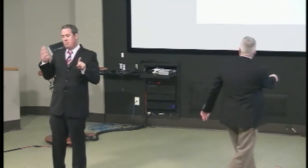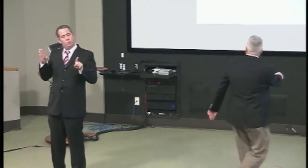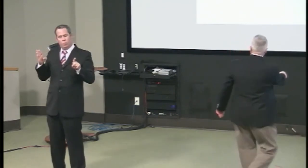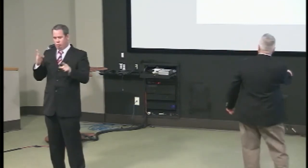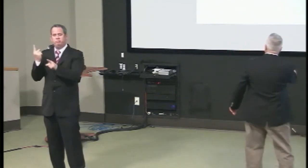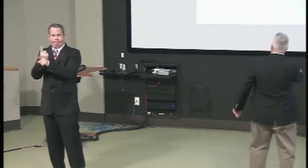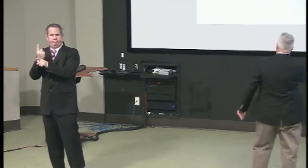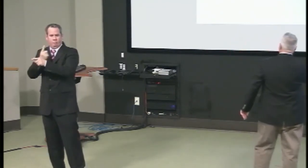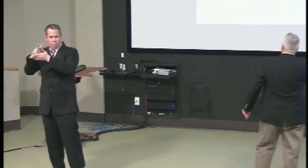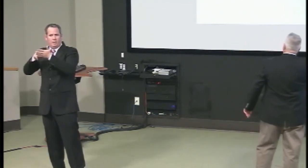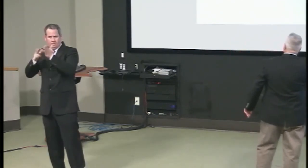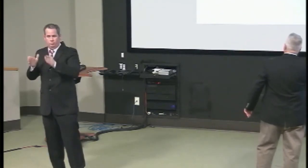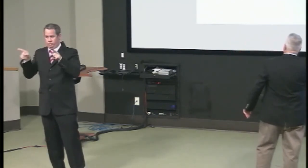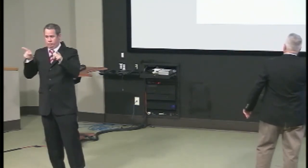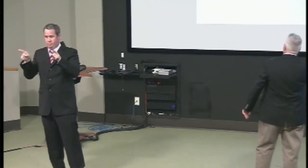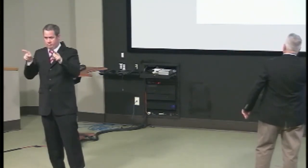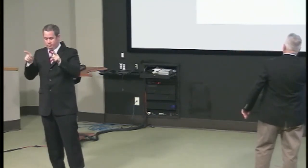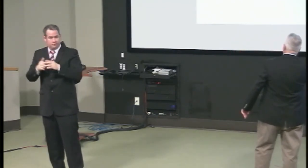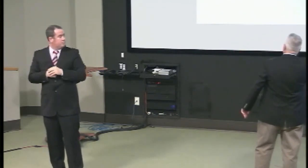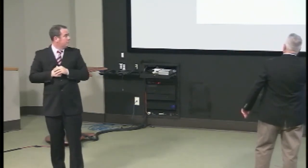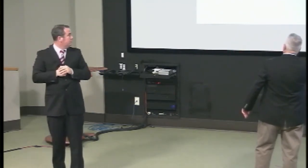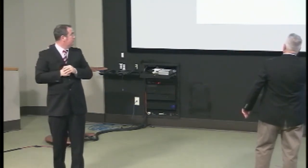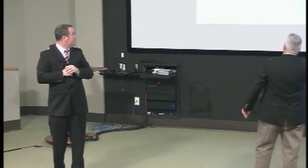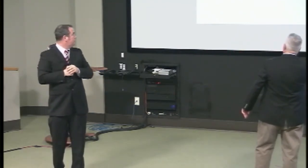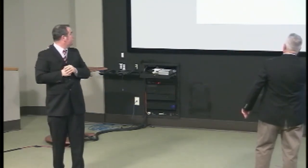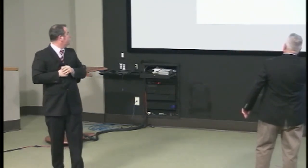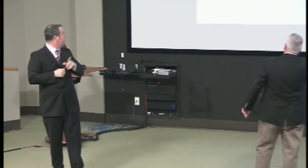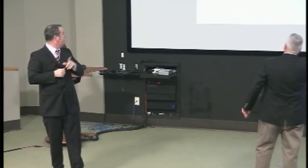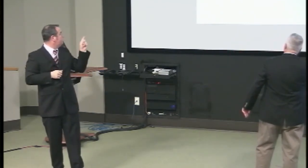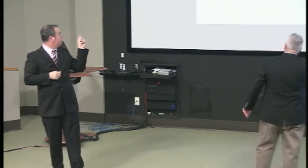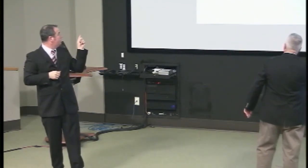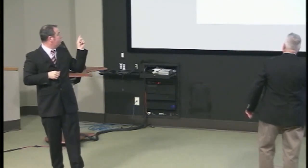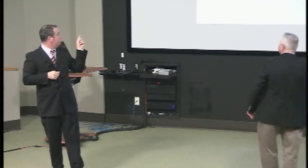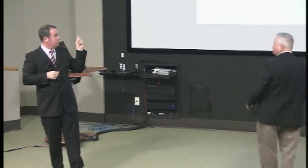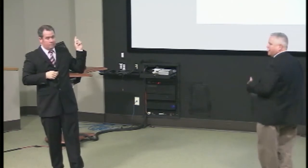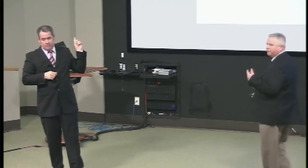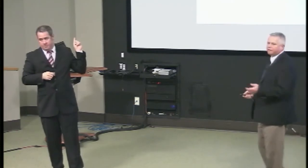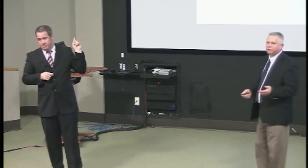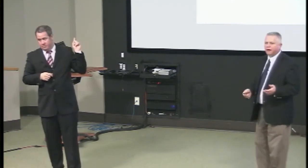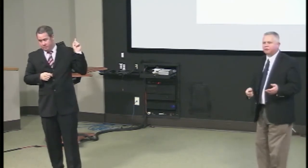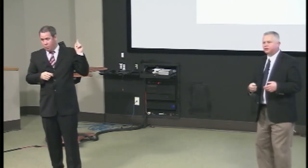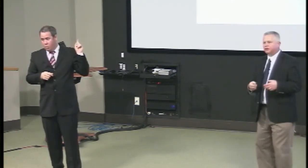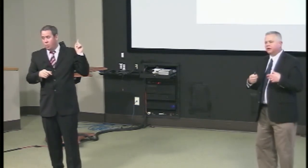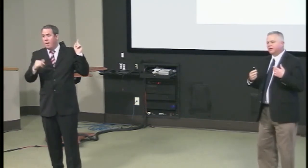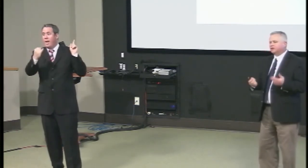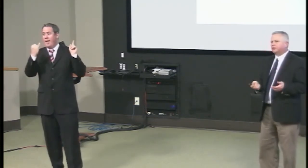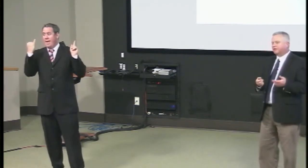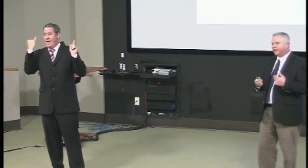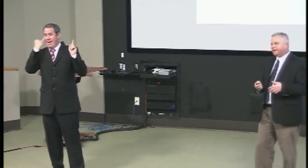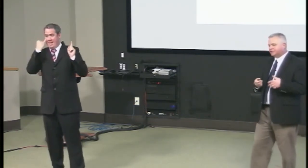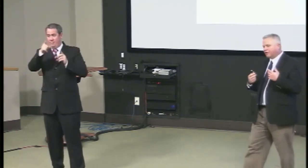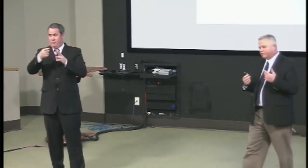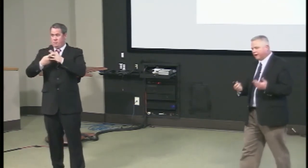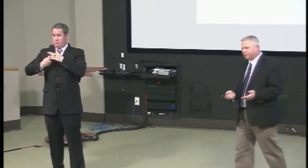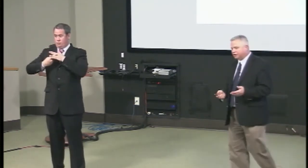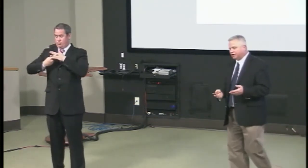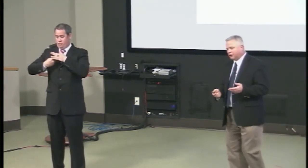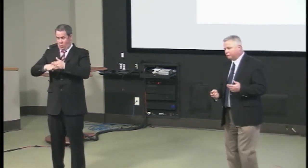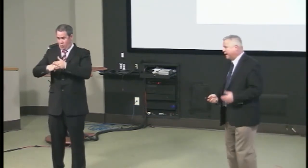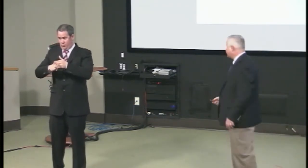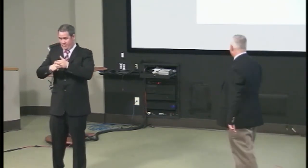much faster, these are the controls in blue, or you start out very slow, you benefit from repetition. So the effects